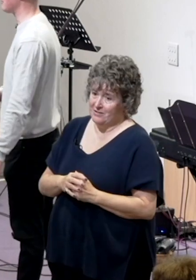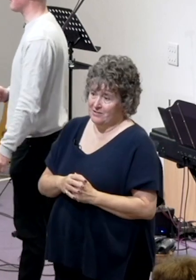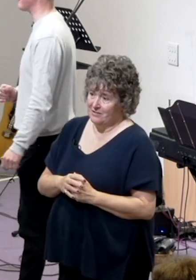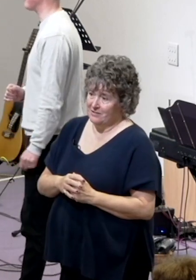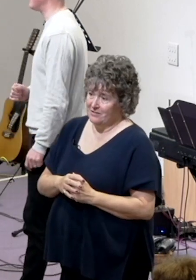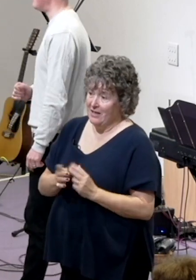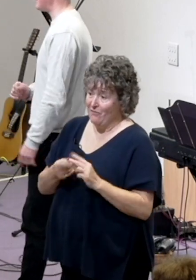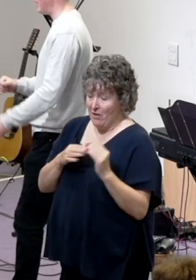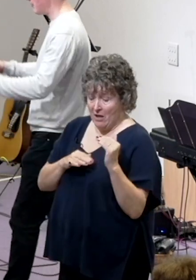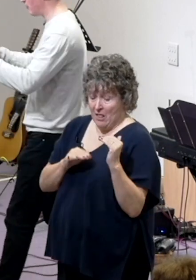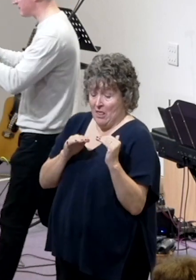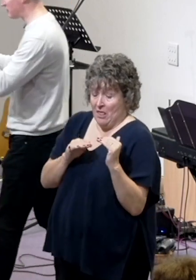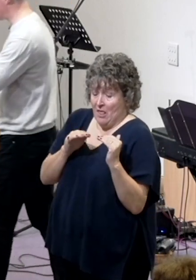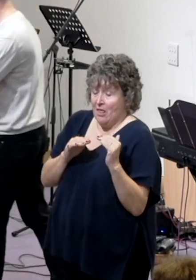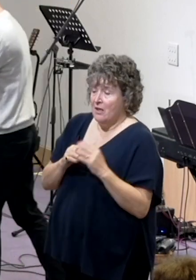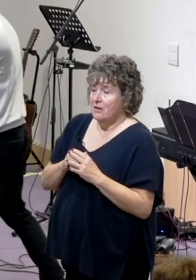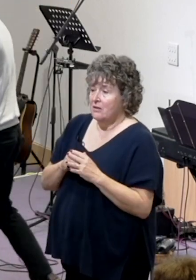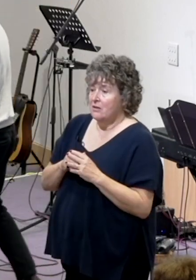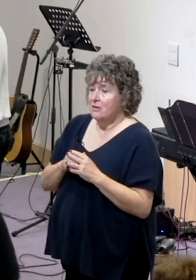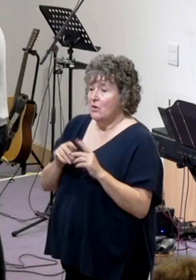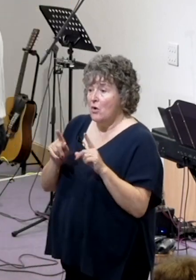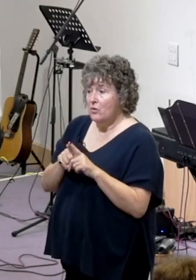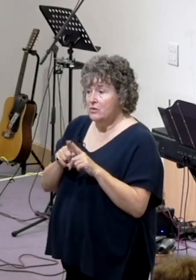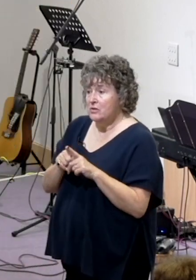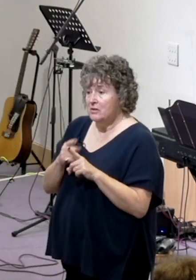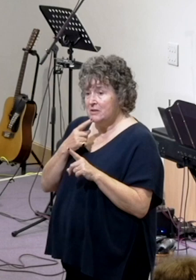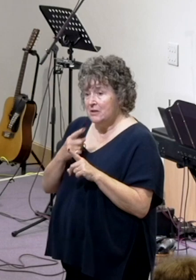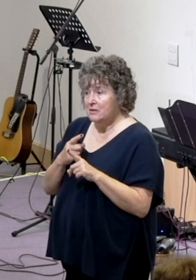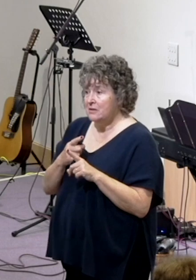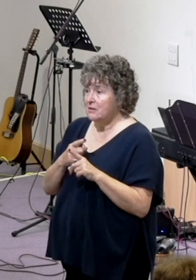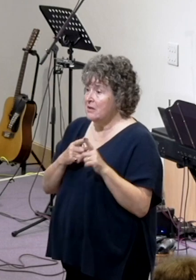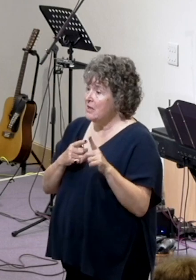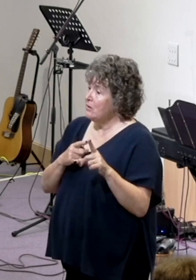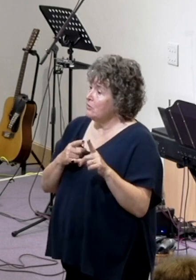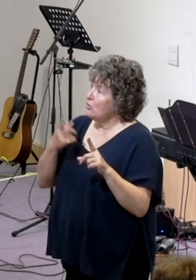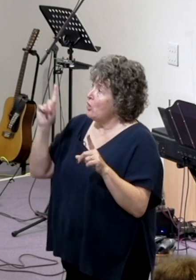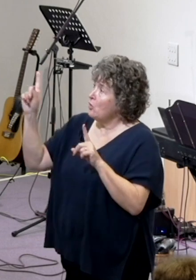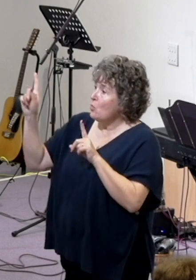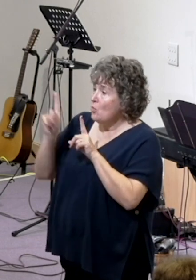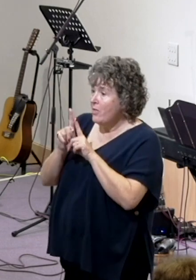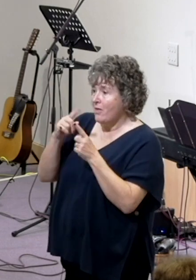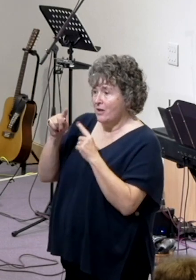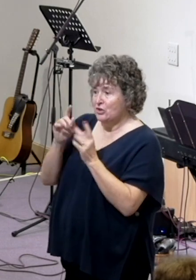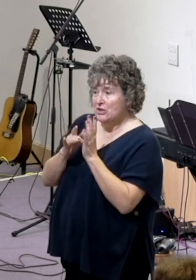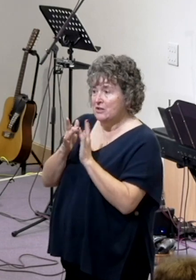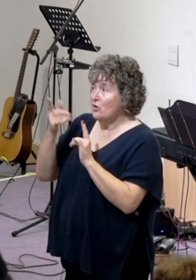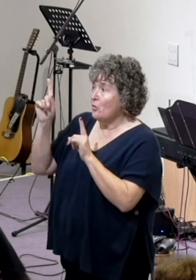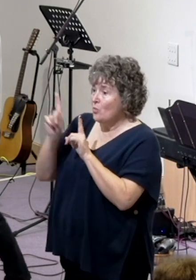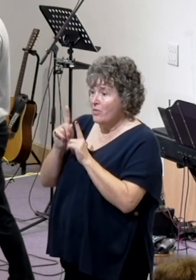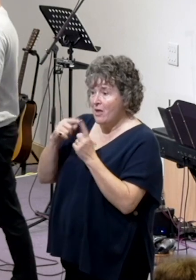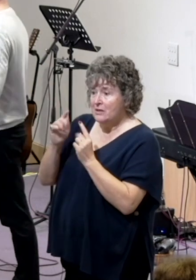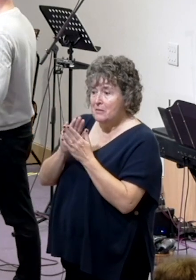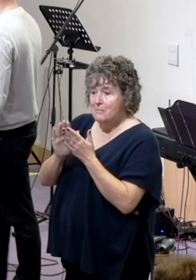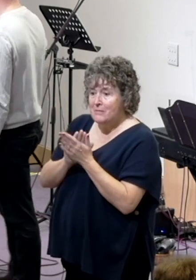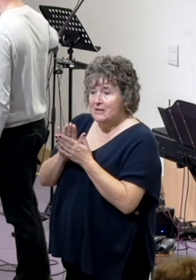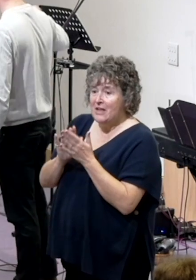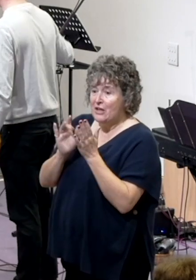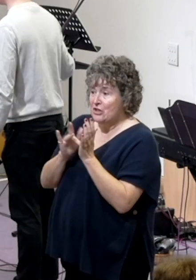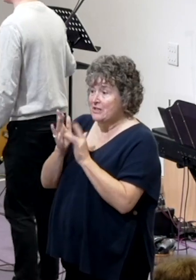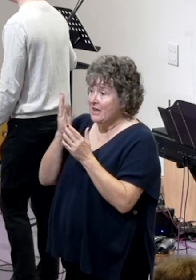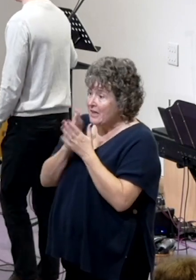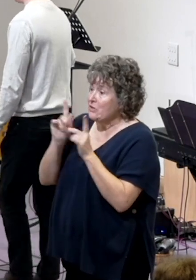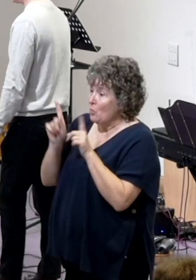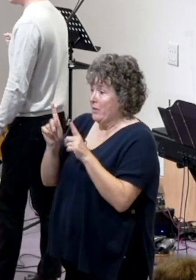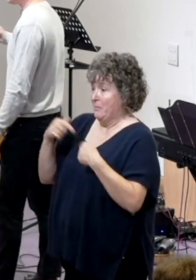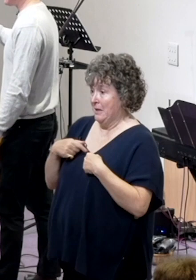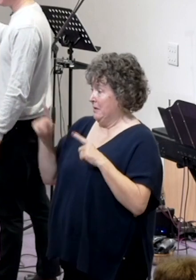like Joseph. And we're also told in this passage that he was Emmanuel, God with us. And that means that Jesus is with